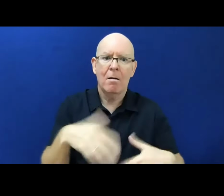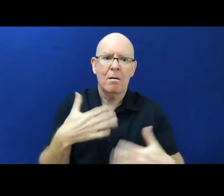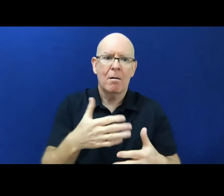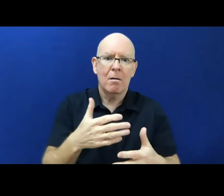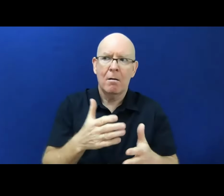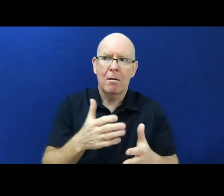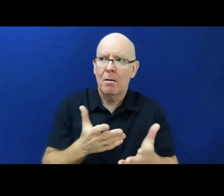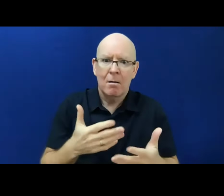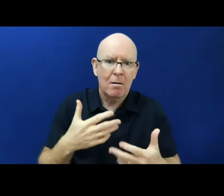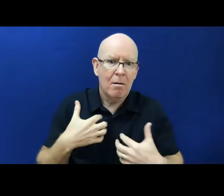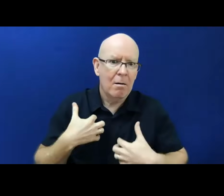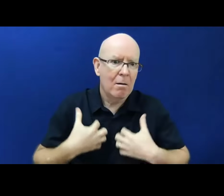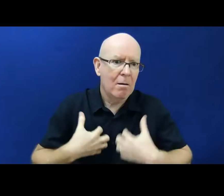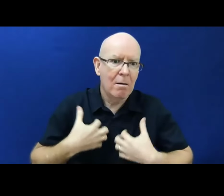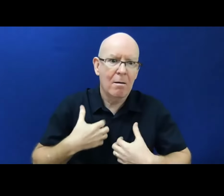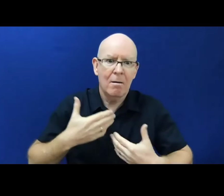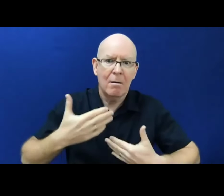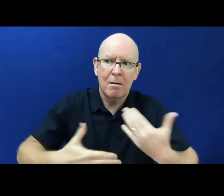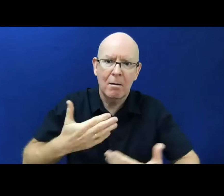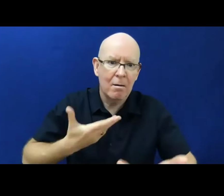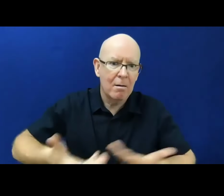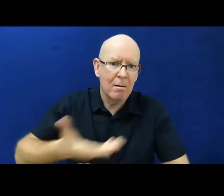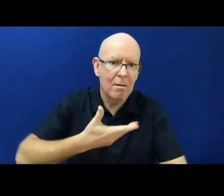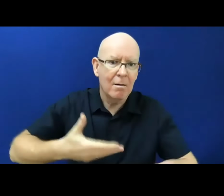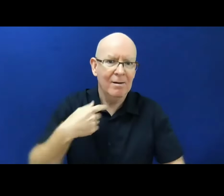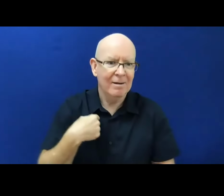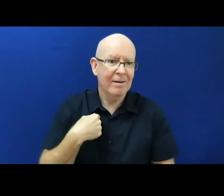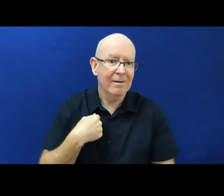need timely input, and